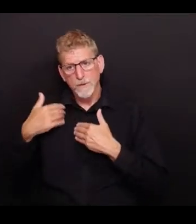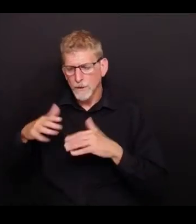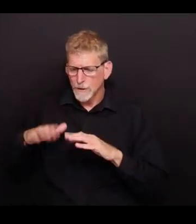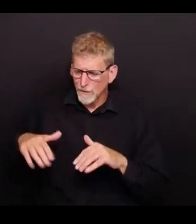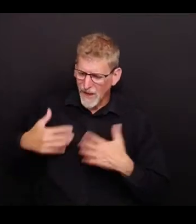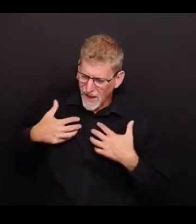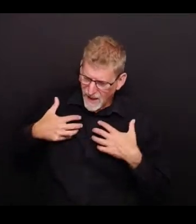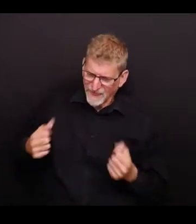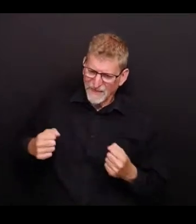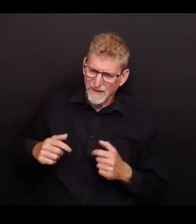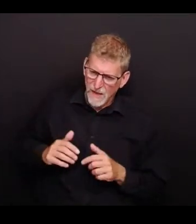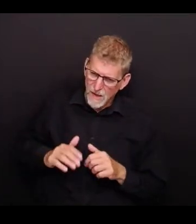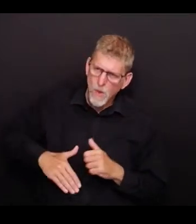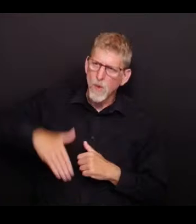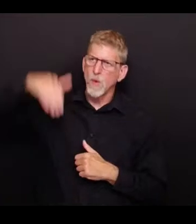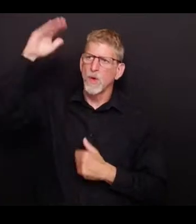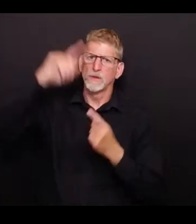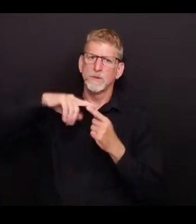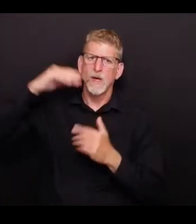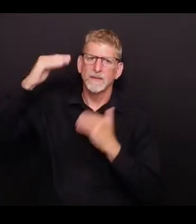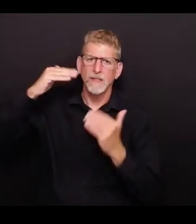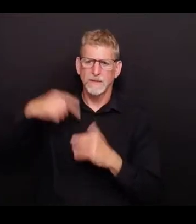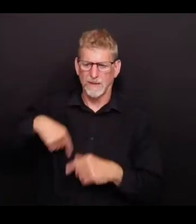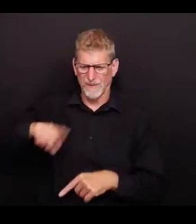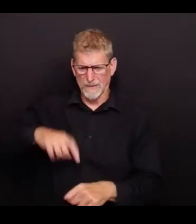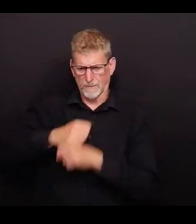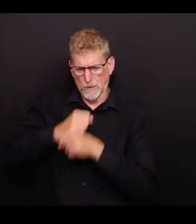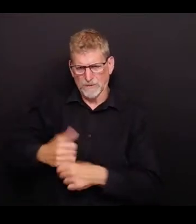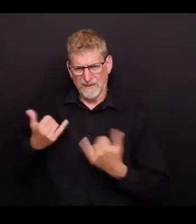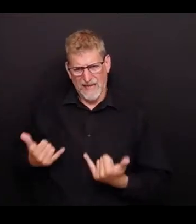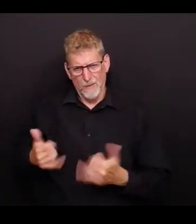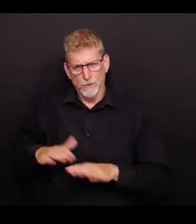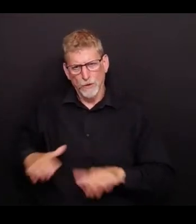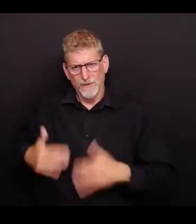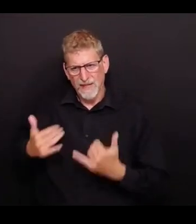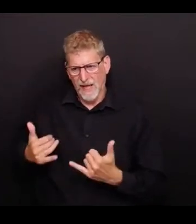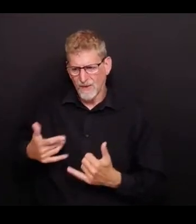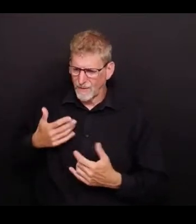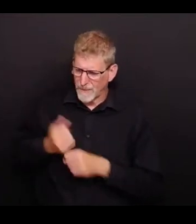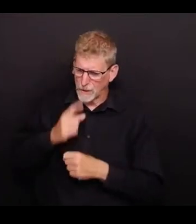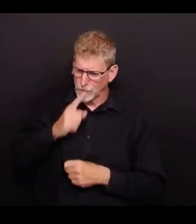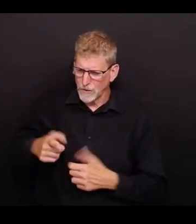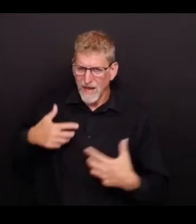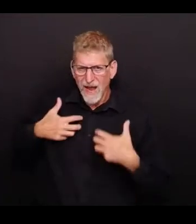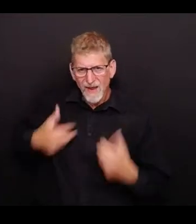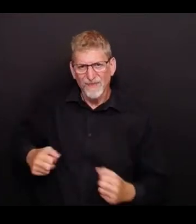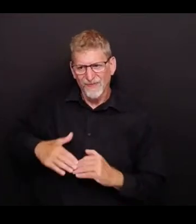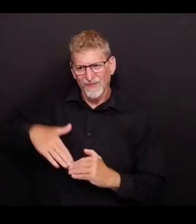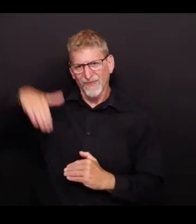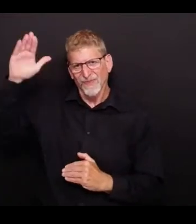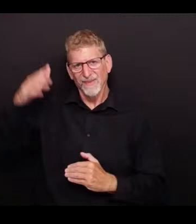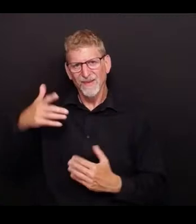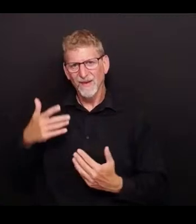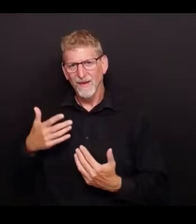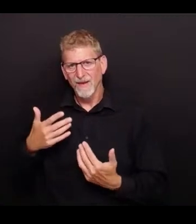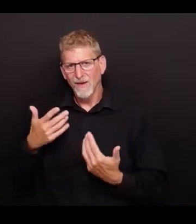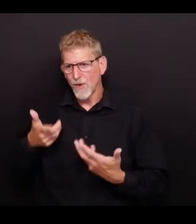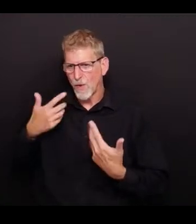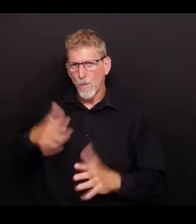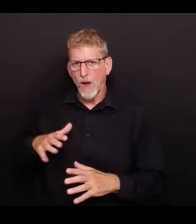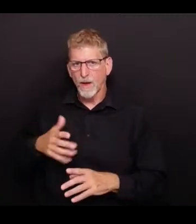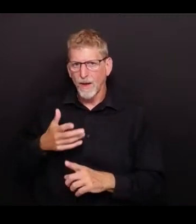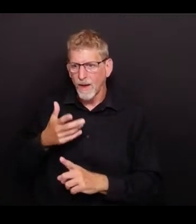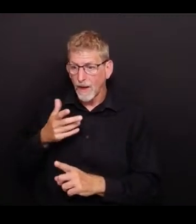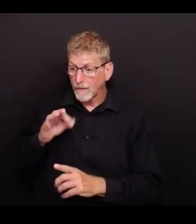so why wouldn't we protect them from something that could, A, potentially harm their health short term, B, potentially harm their